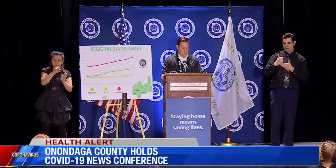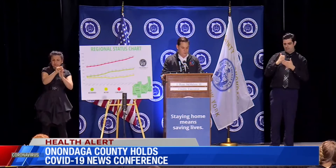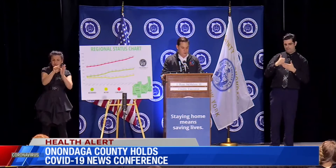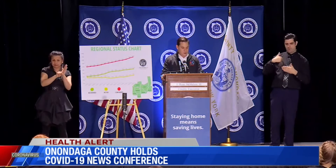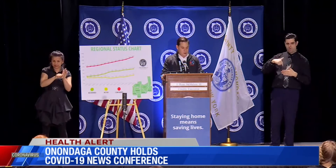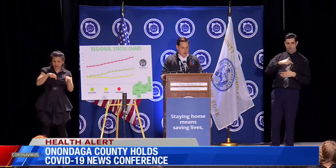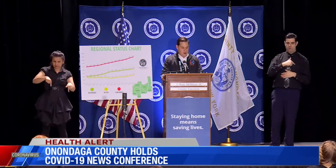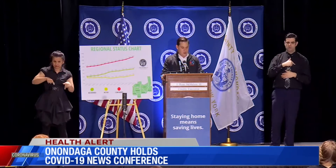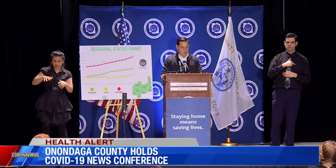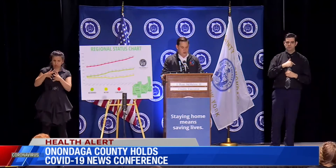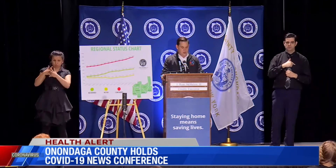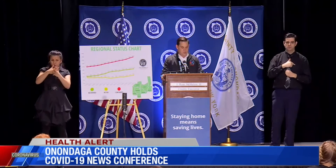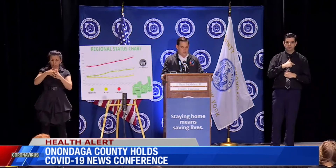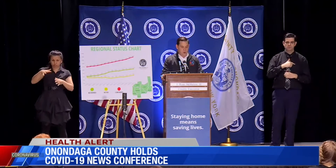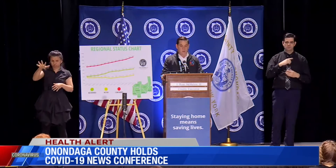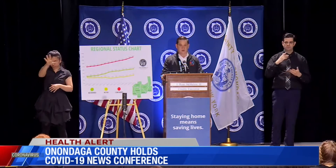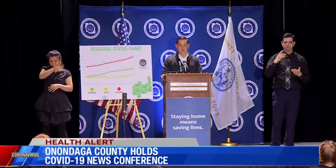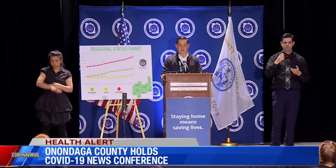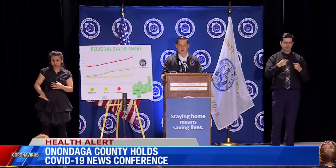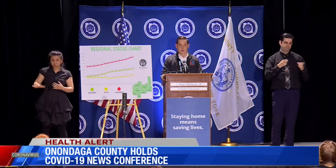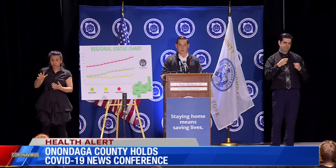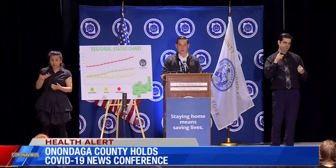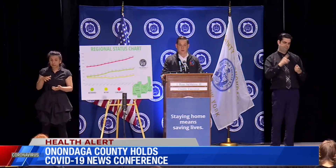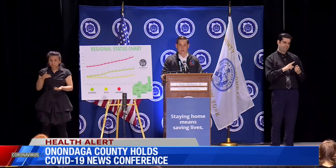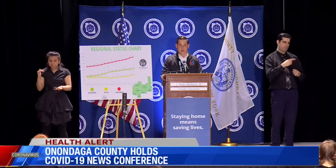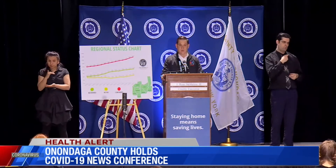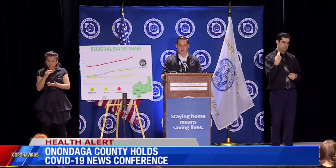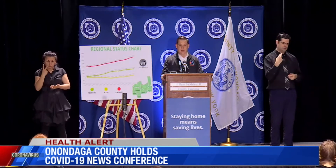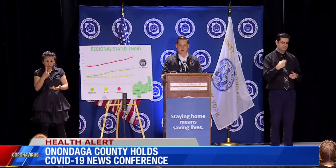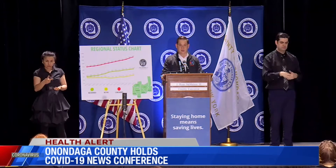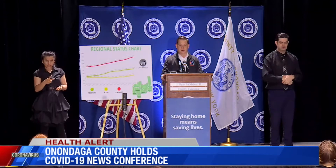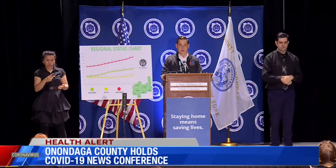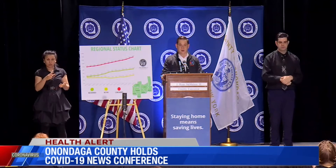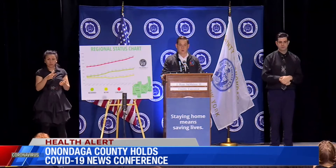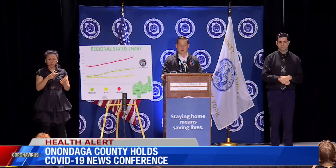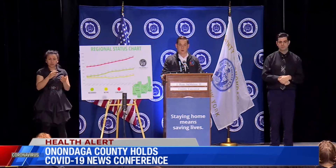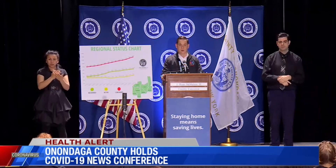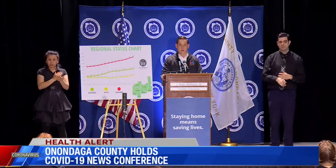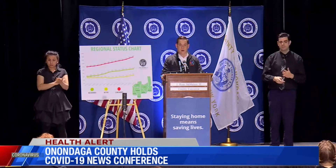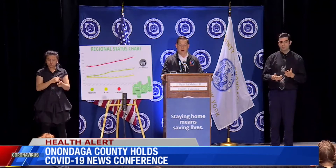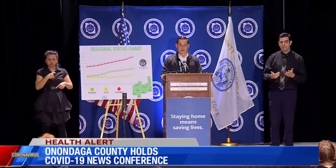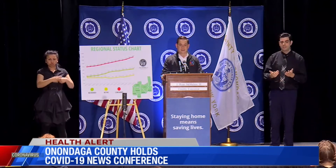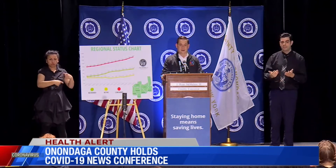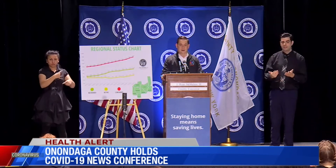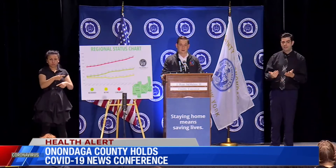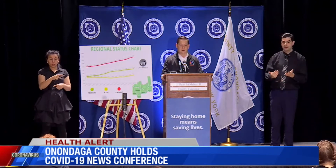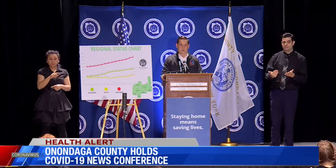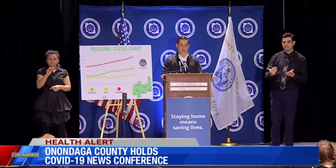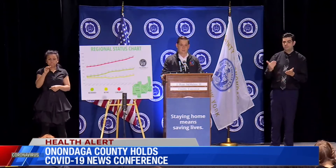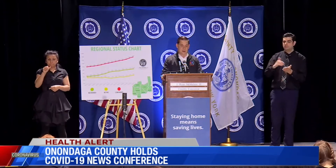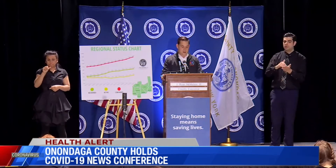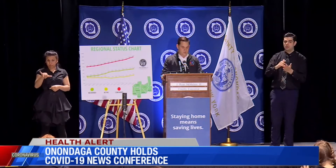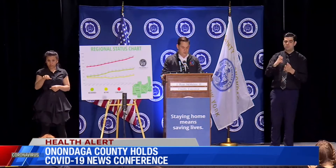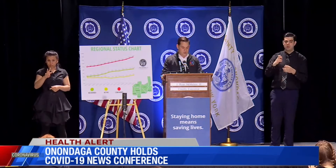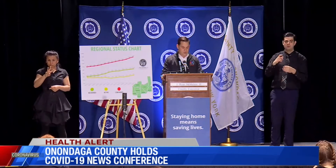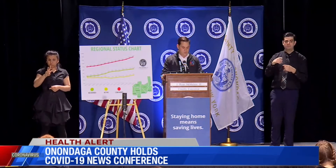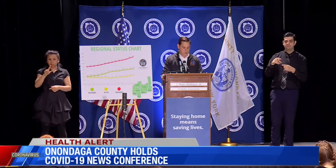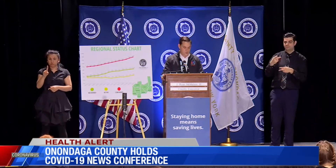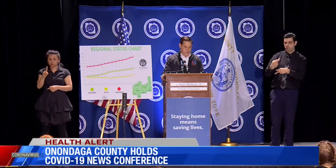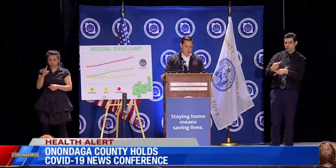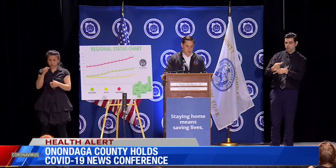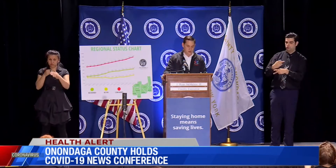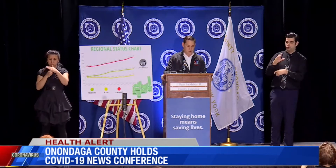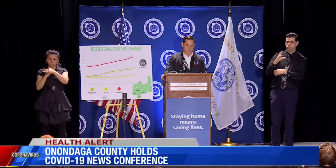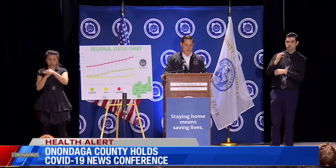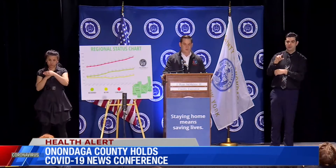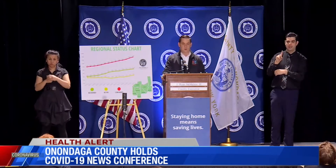opened up. Our child care program for essential employees, again, we announced yesterday we're extending it through the end of May, through May